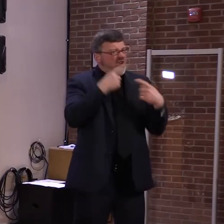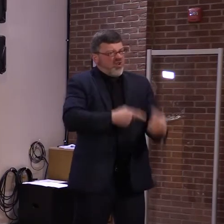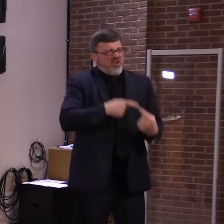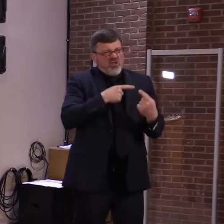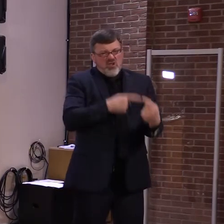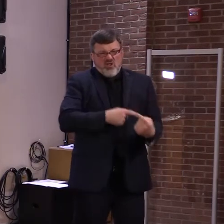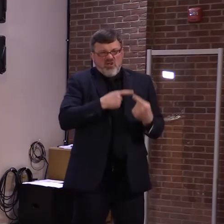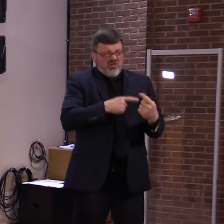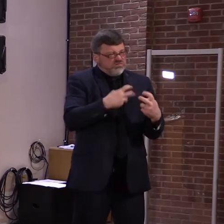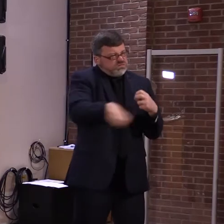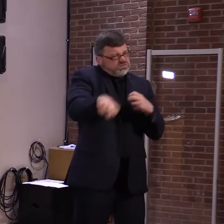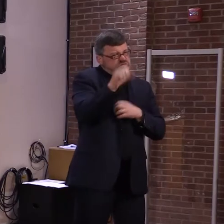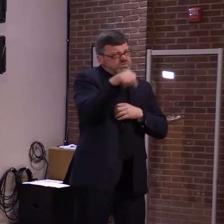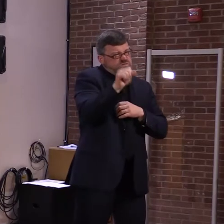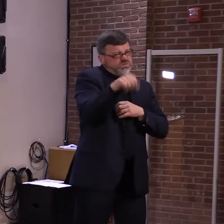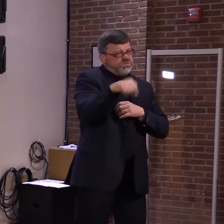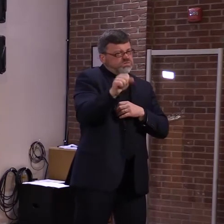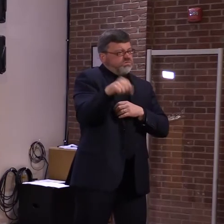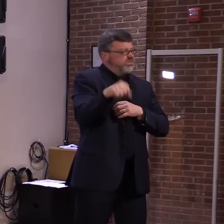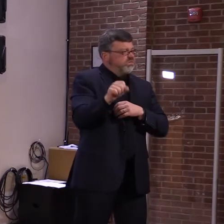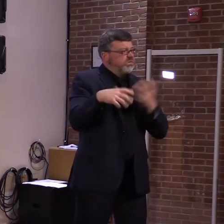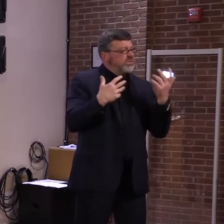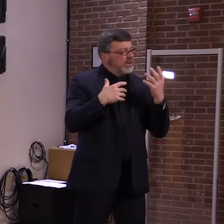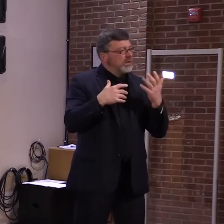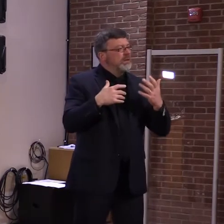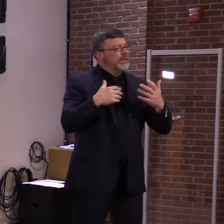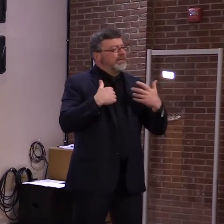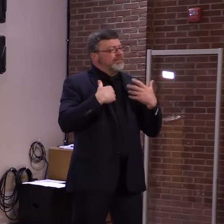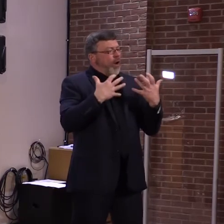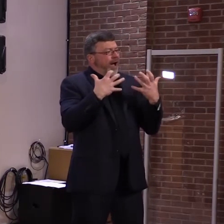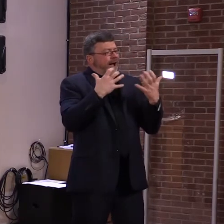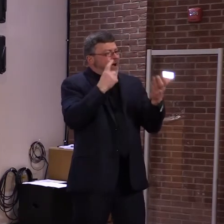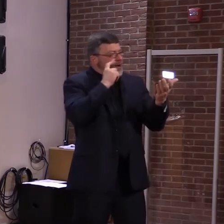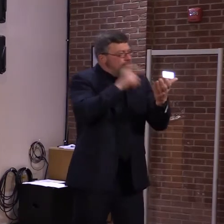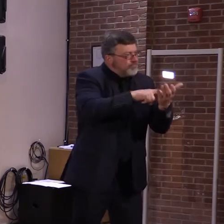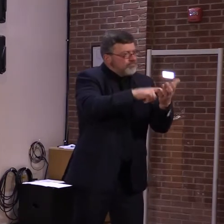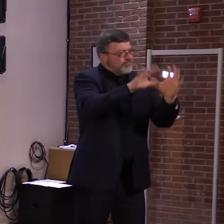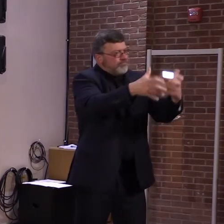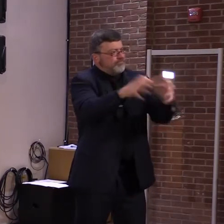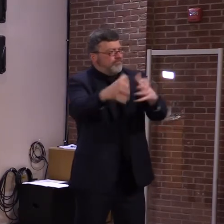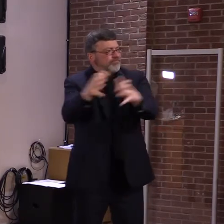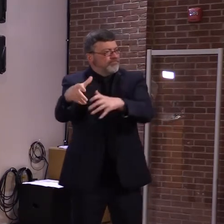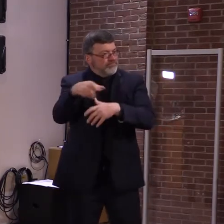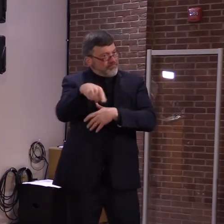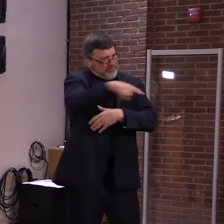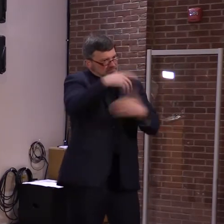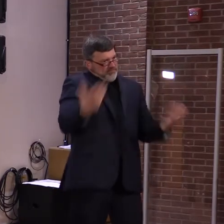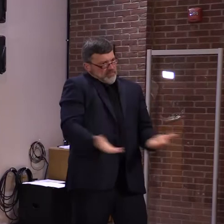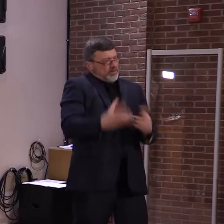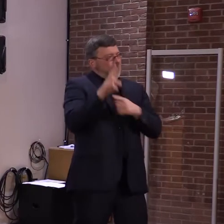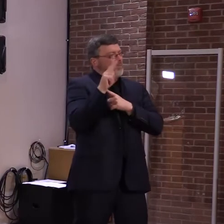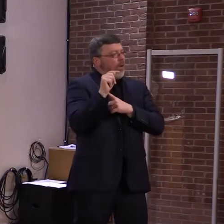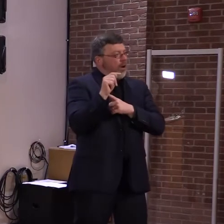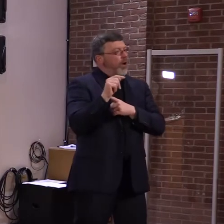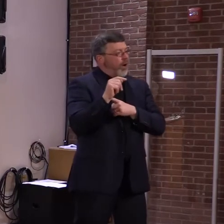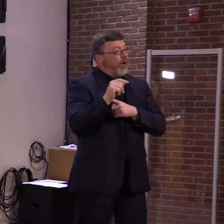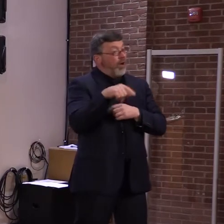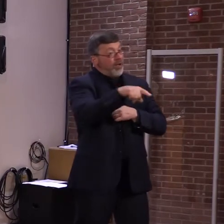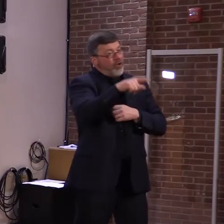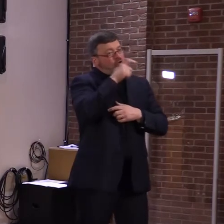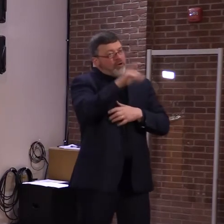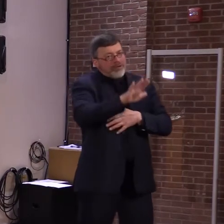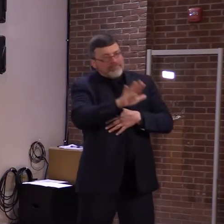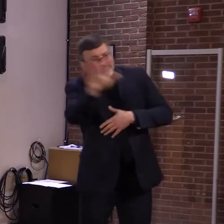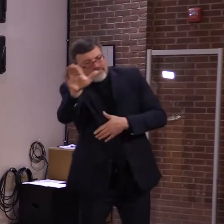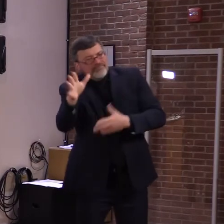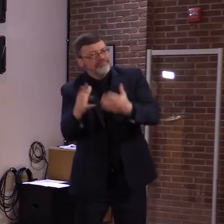or may be struggling, as well as celebrate those who support Vermonters in need. Today is